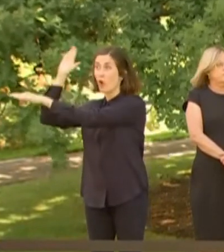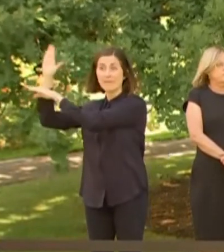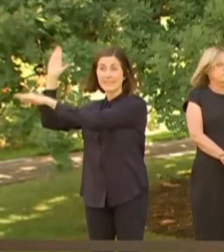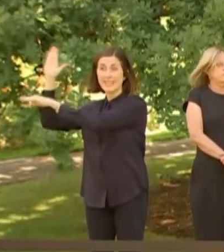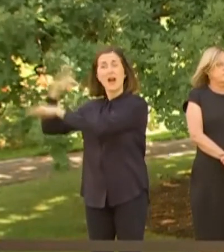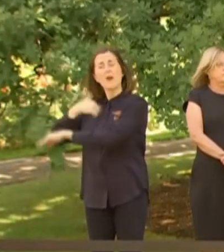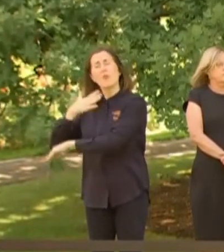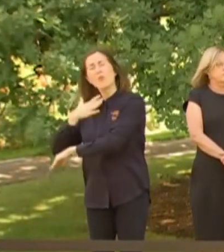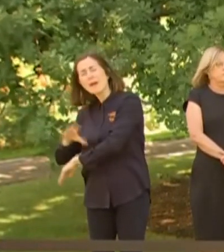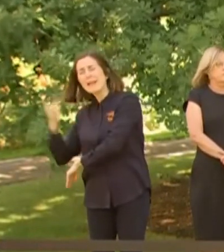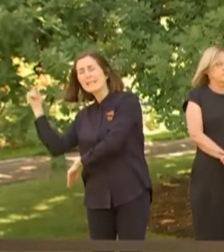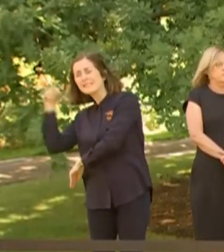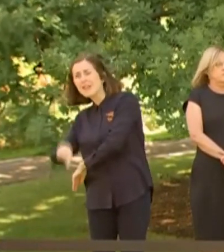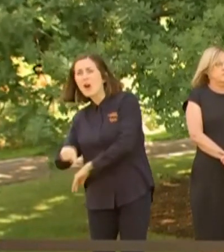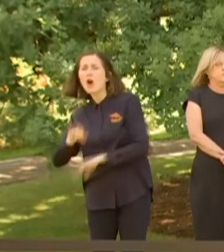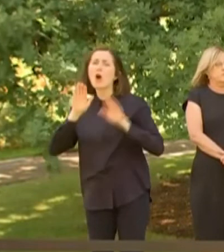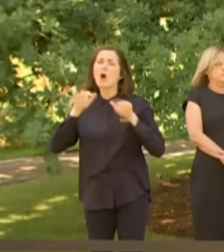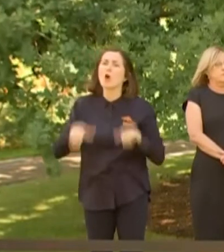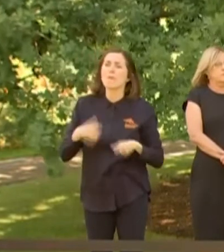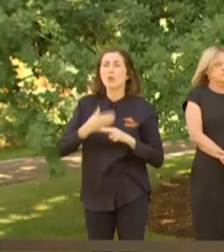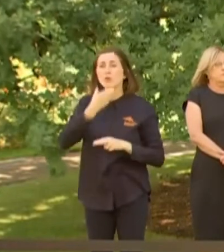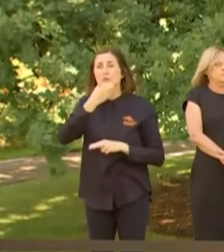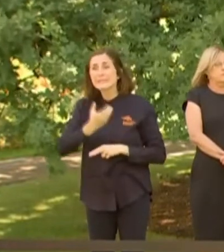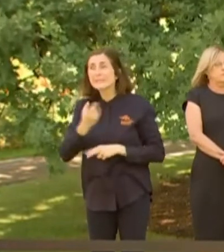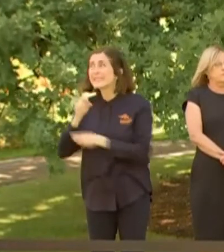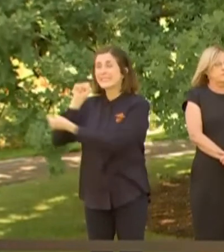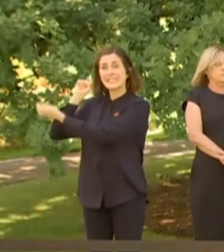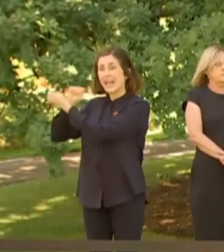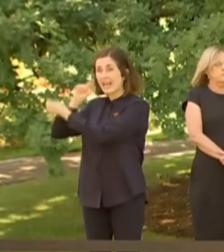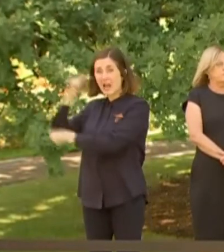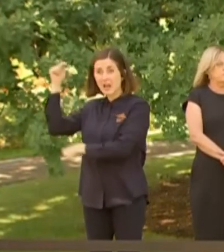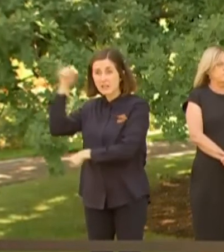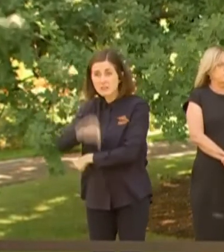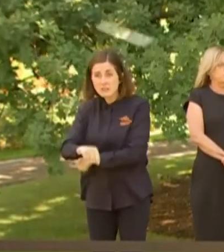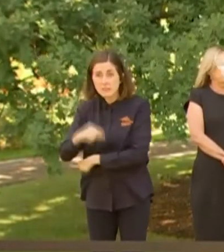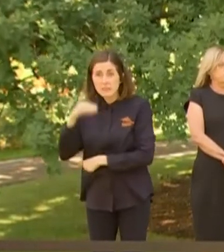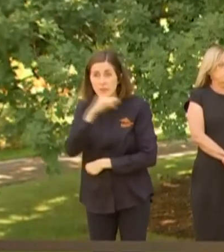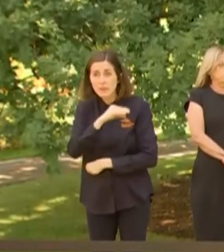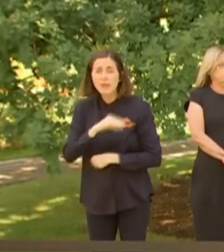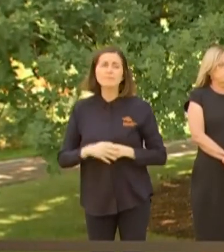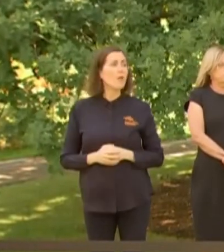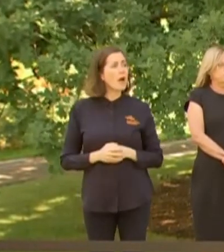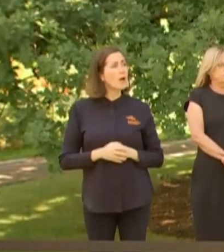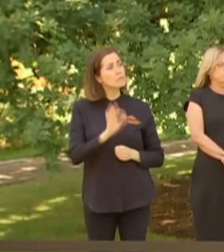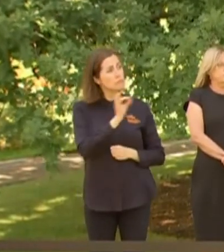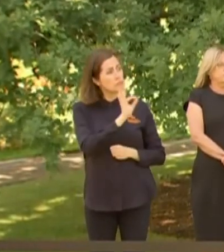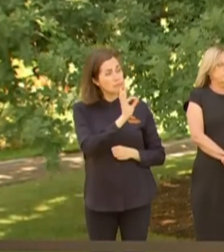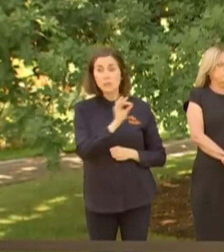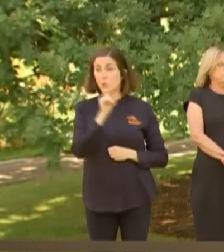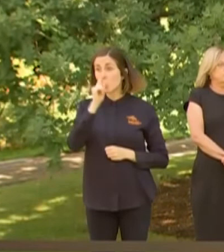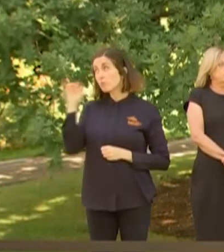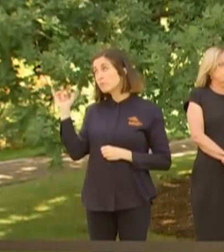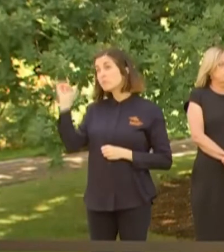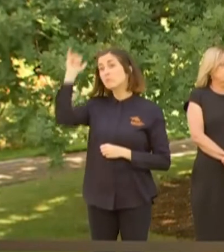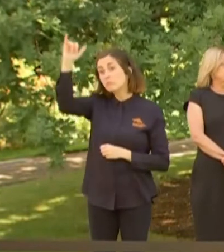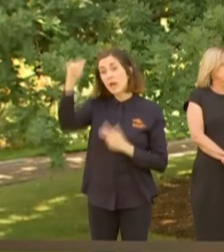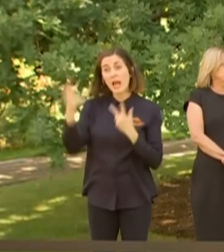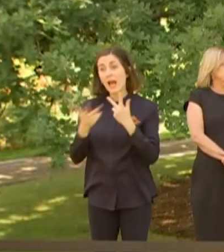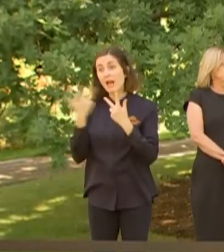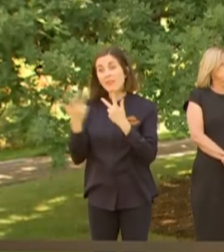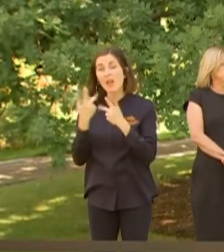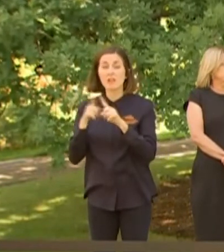don't think that's necessarily the case. I think there will still be other people who will quarantine in other cities. There are also many reasons why someone may not want to come